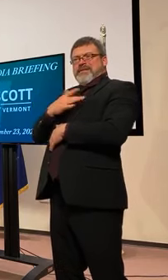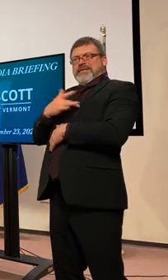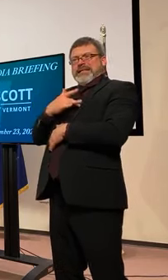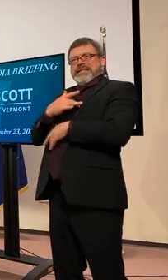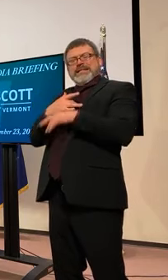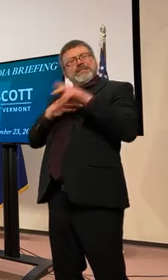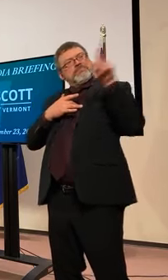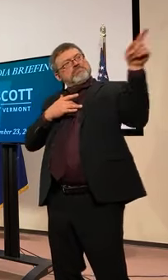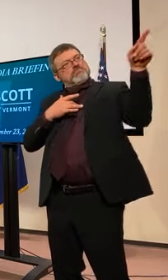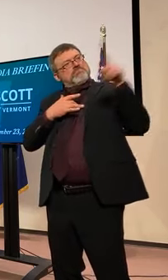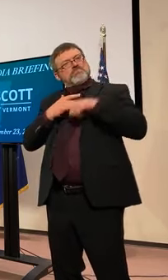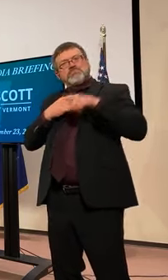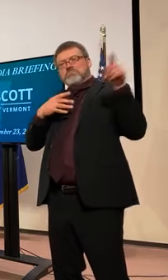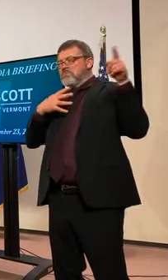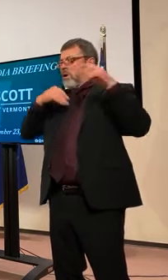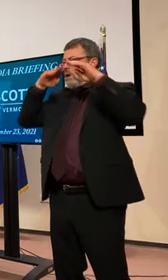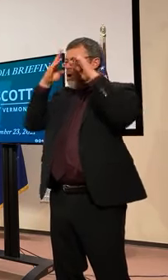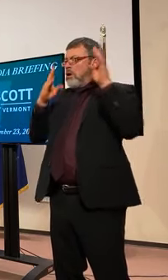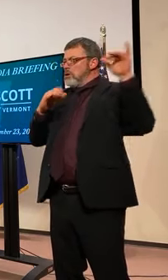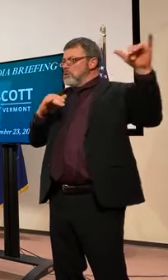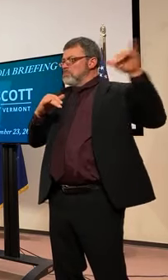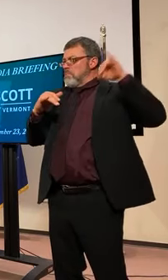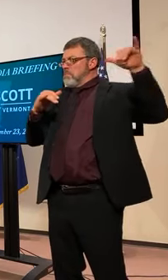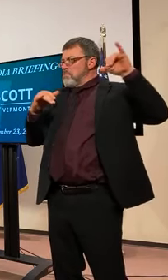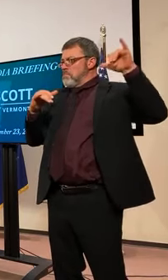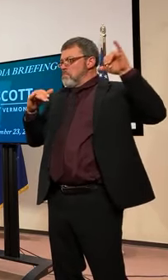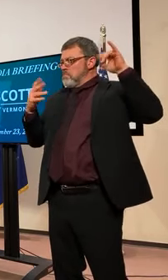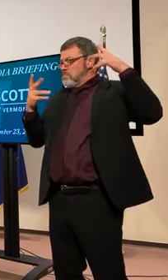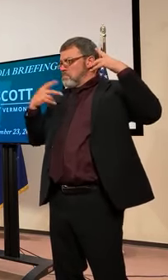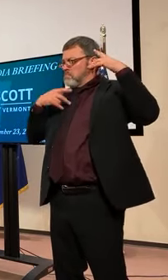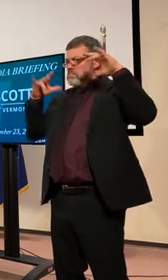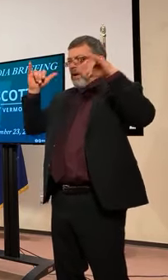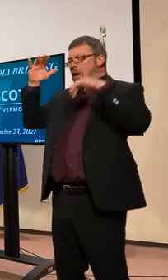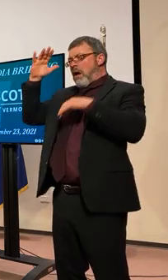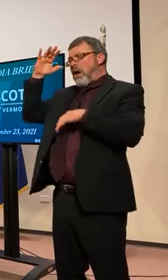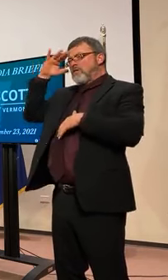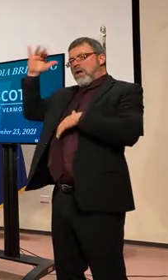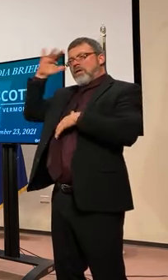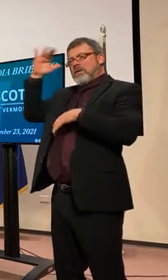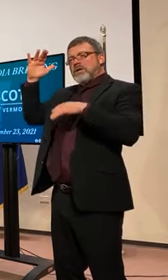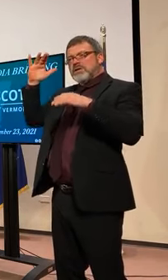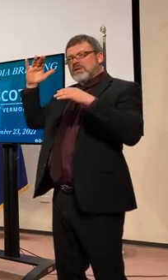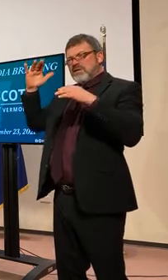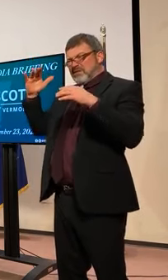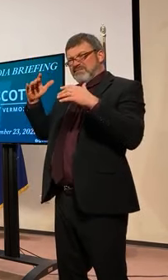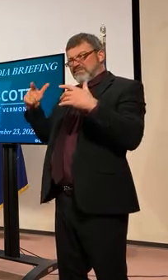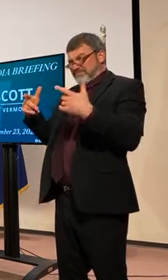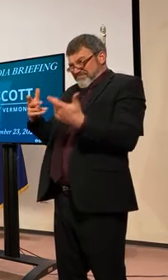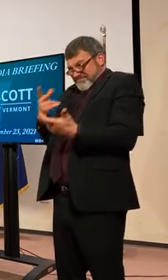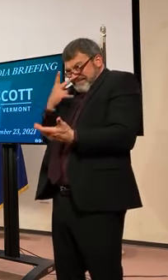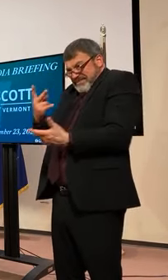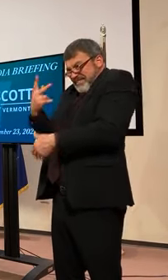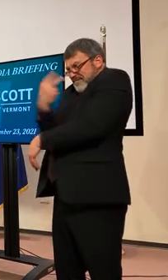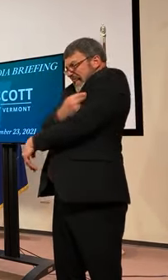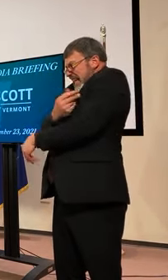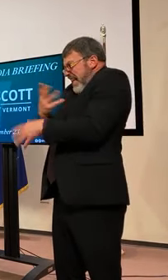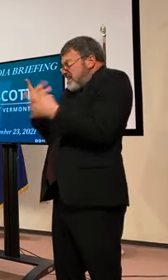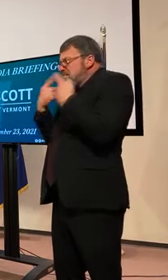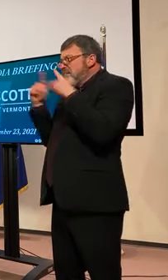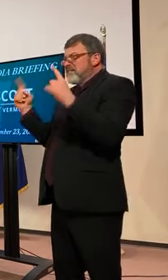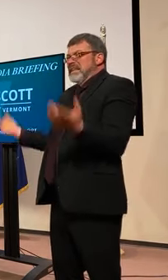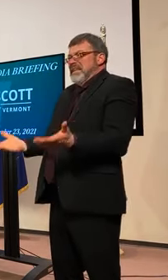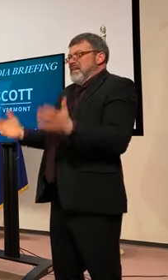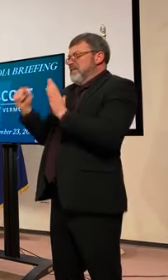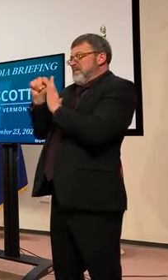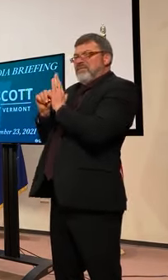we do, and we've seen some success. So it's just a difference of opinion, and